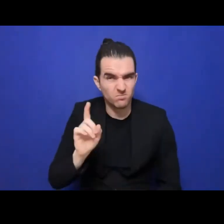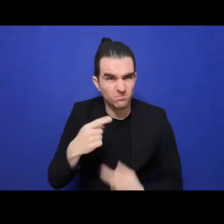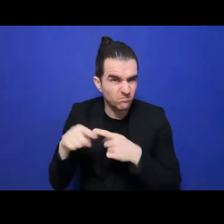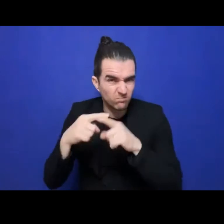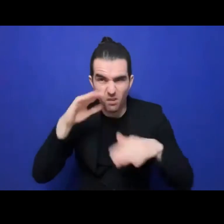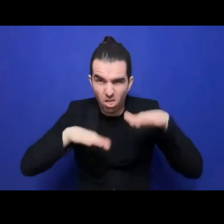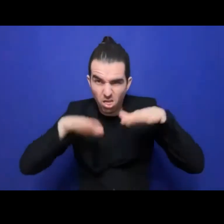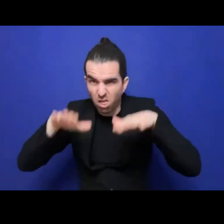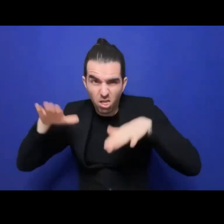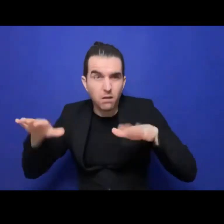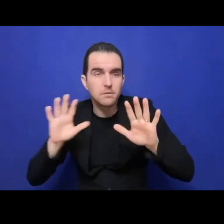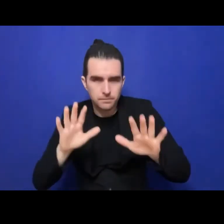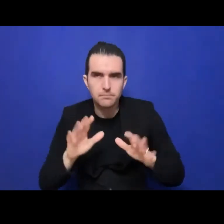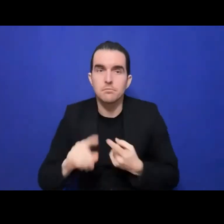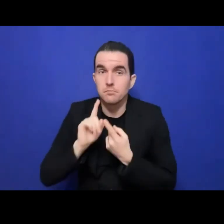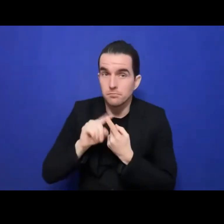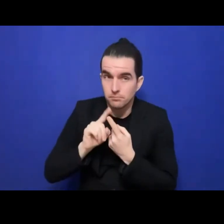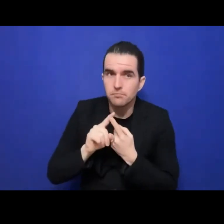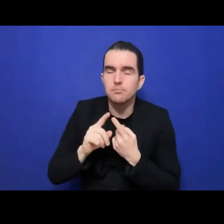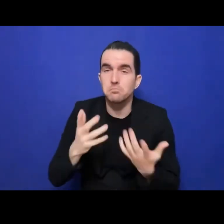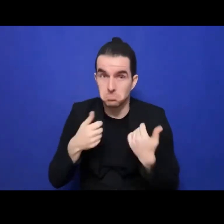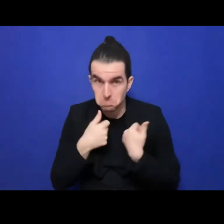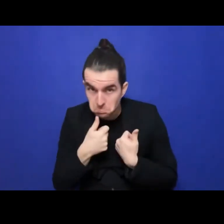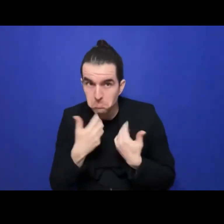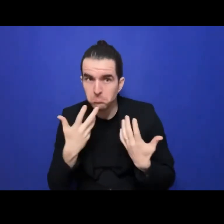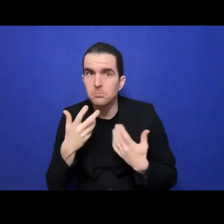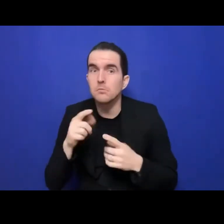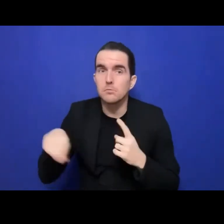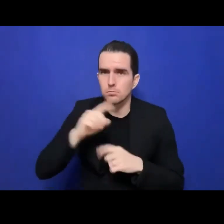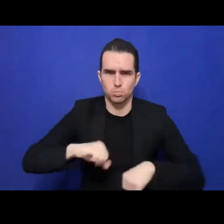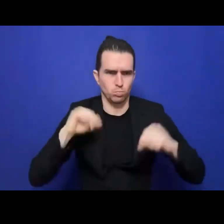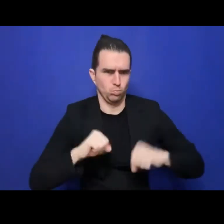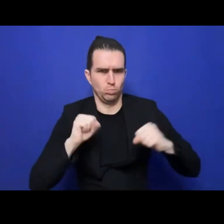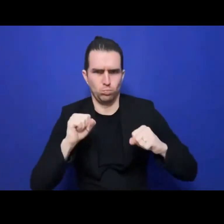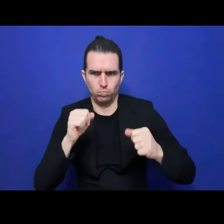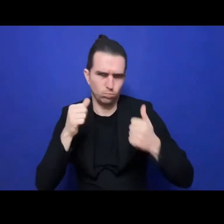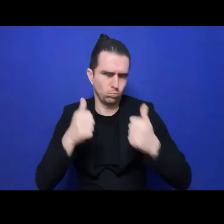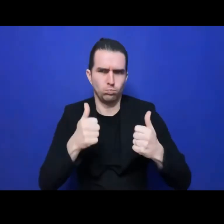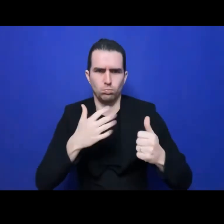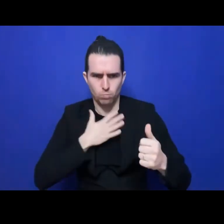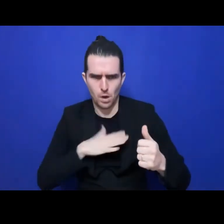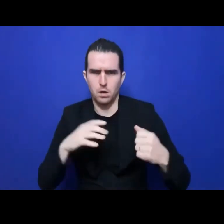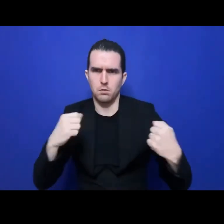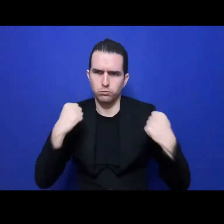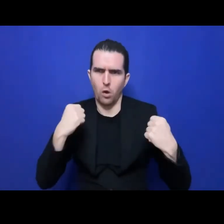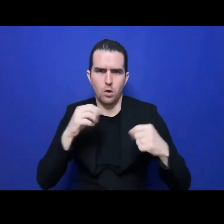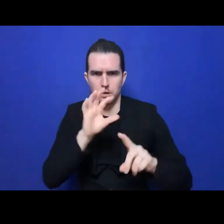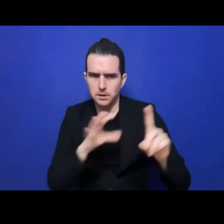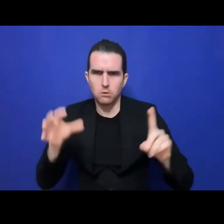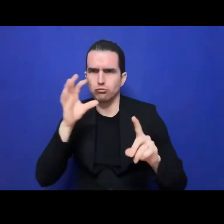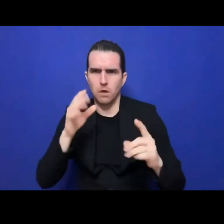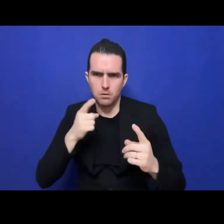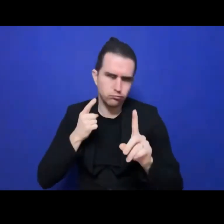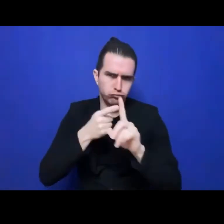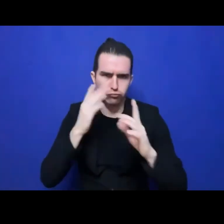reviewing their progress. However, number 2, country commitments and reporting on UHC